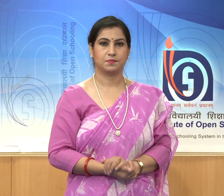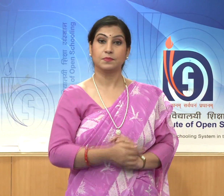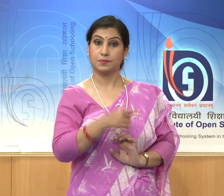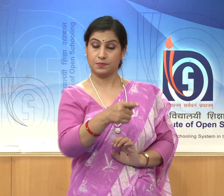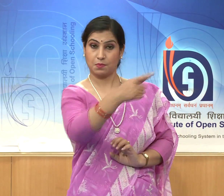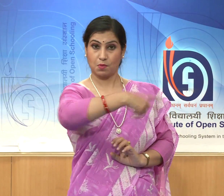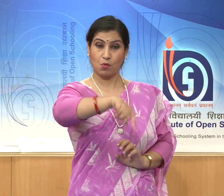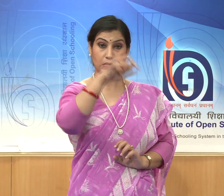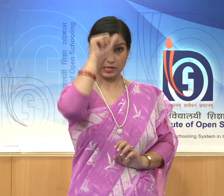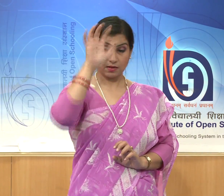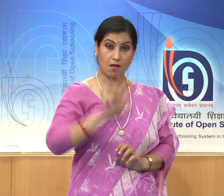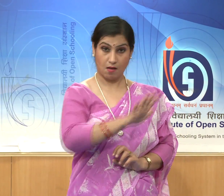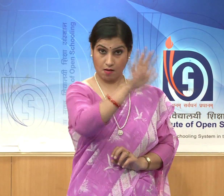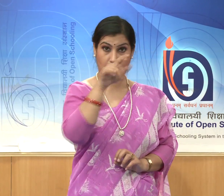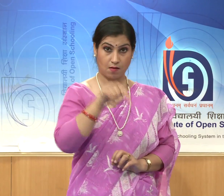The art scene in India